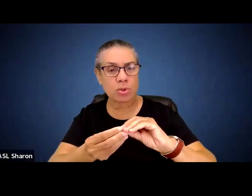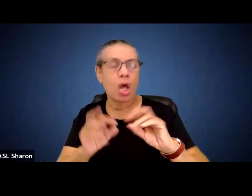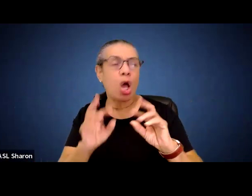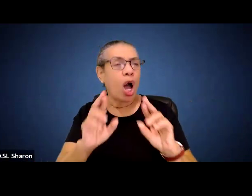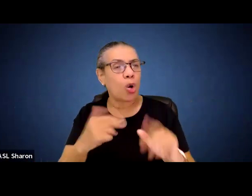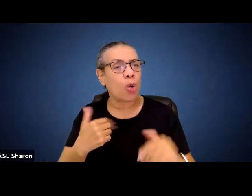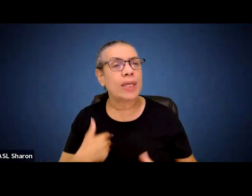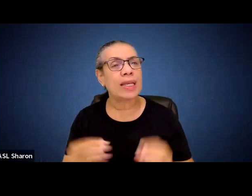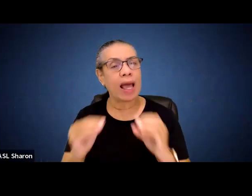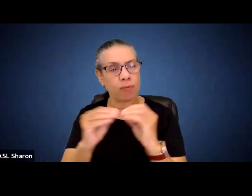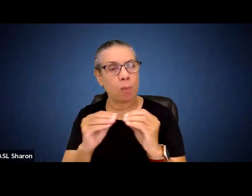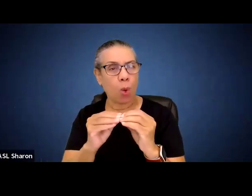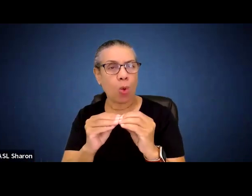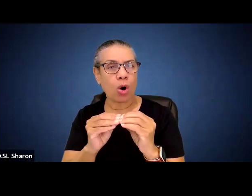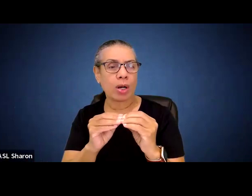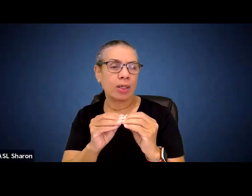of a conversation